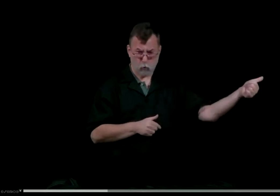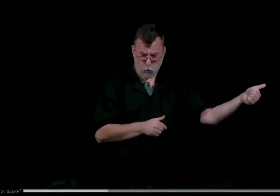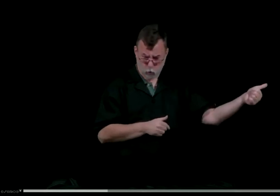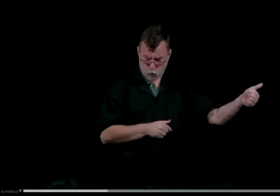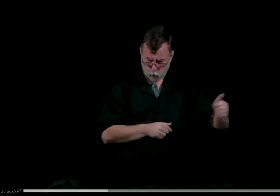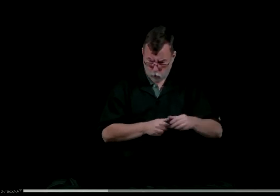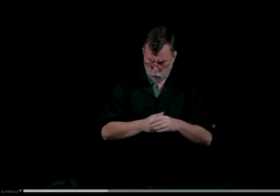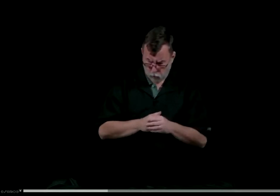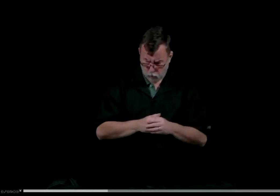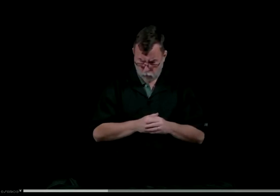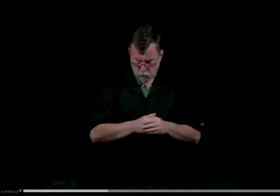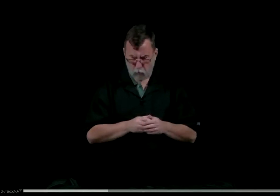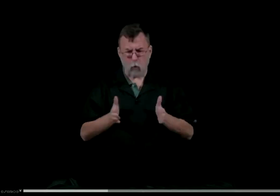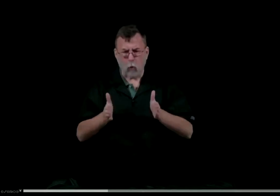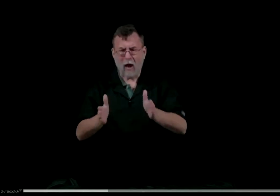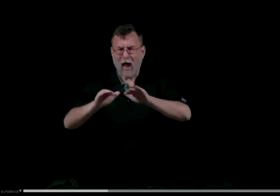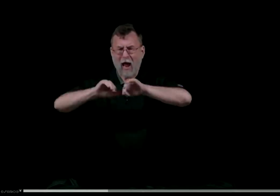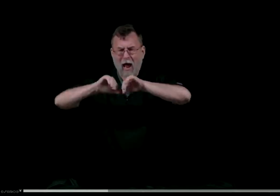We may have to serve others more.